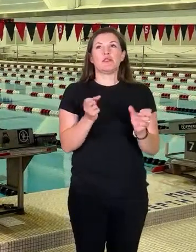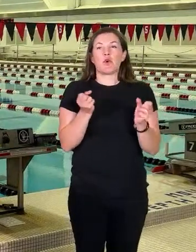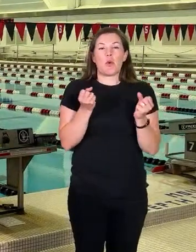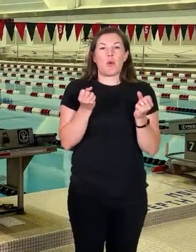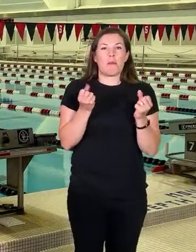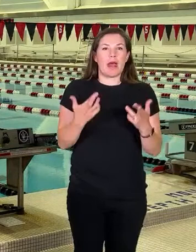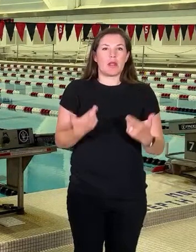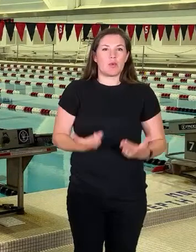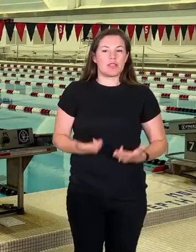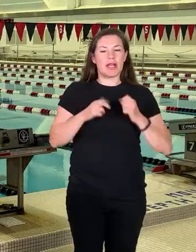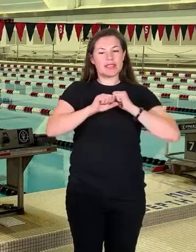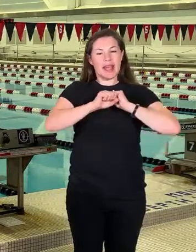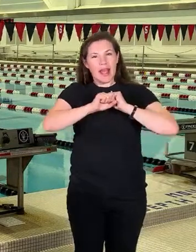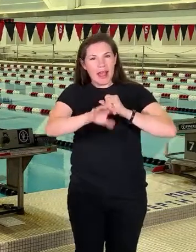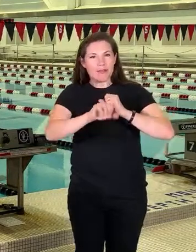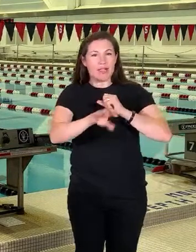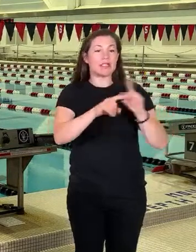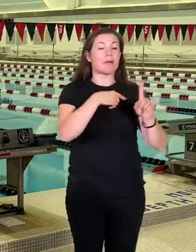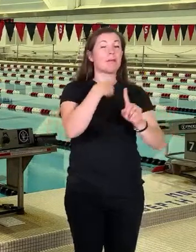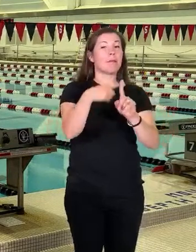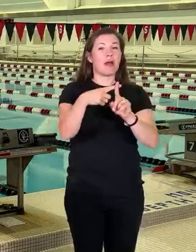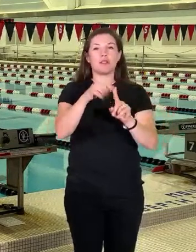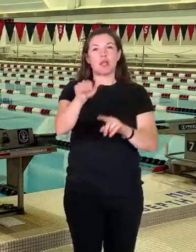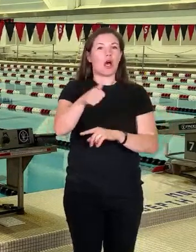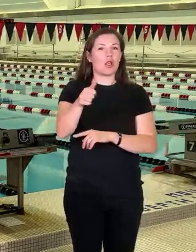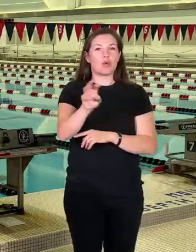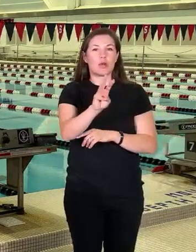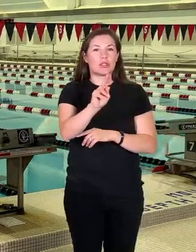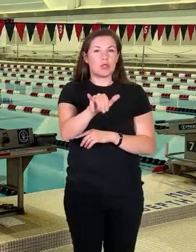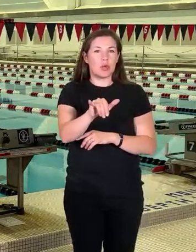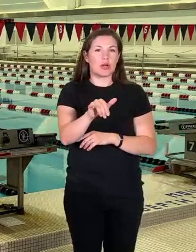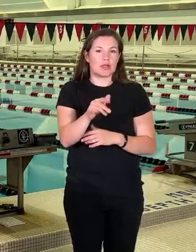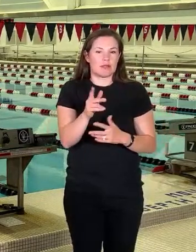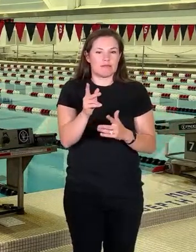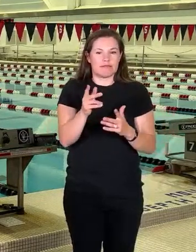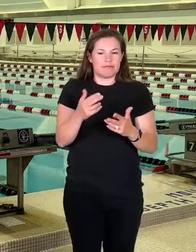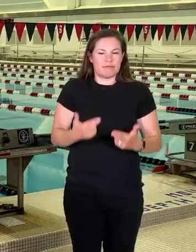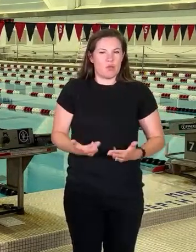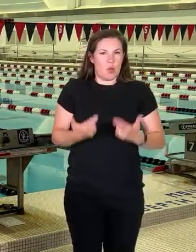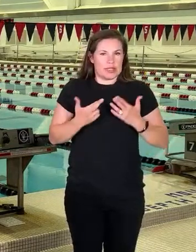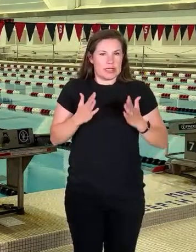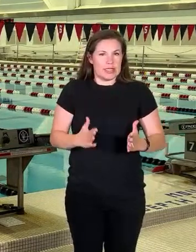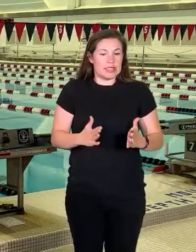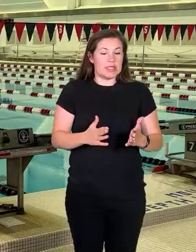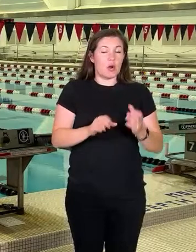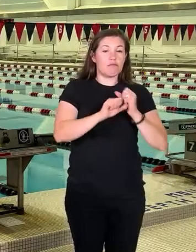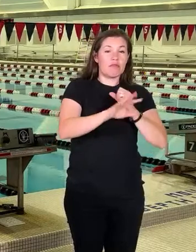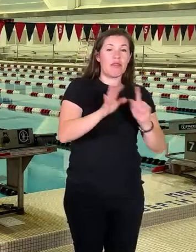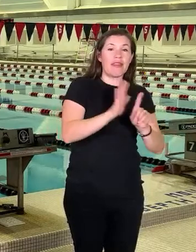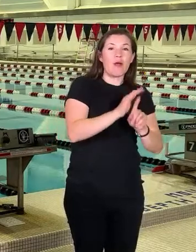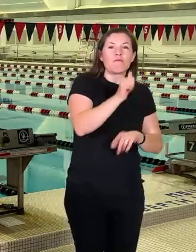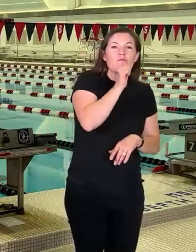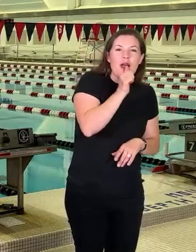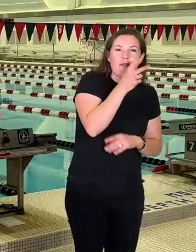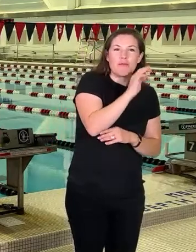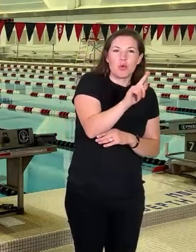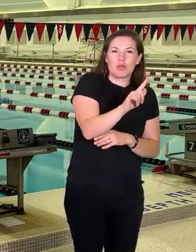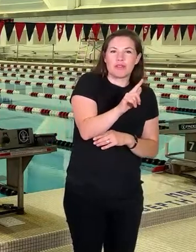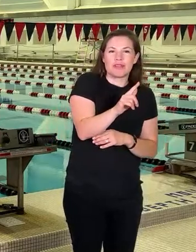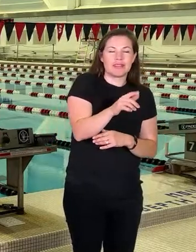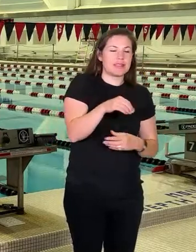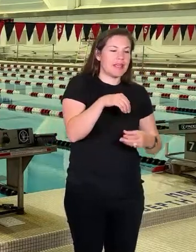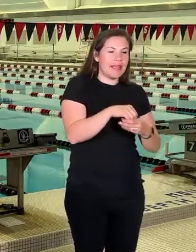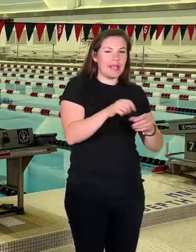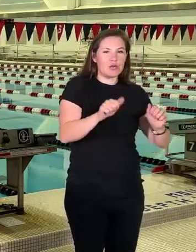are advertising, as well as other Western New York residents, advertising their private pools, whether it's an in-ground or